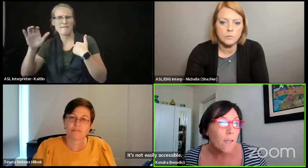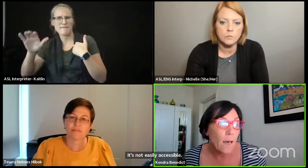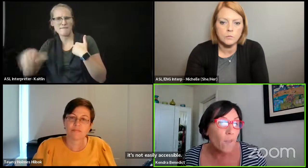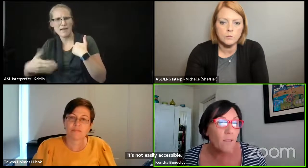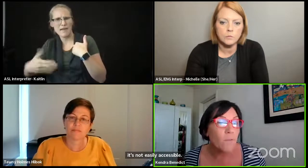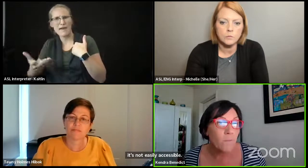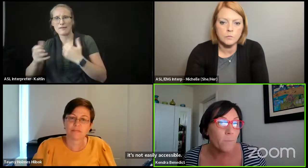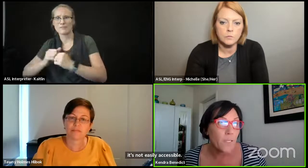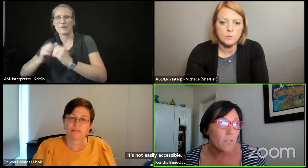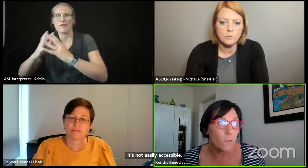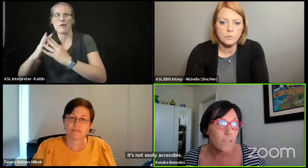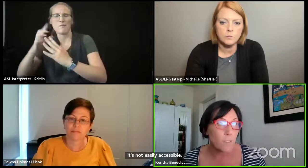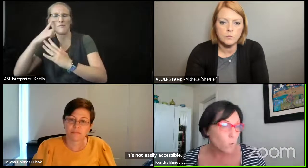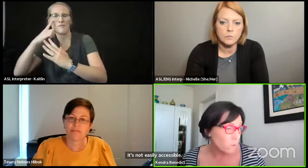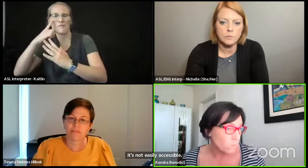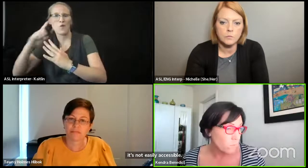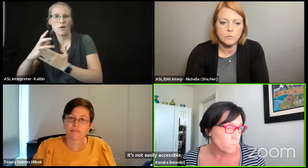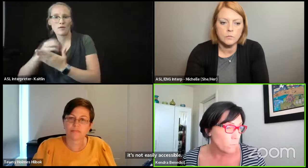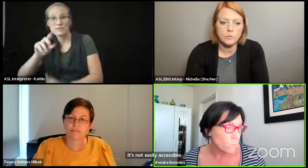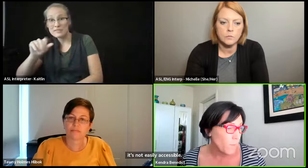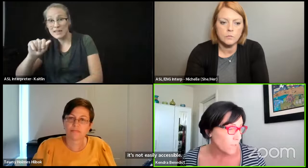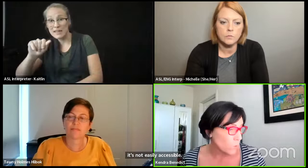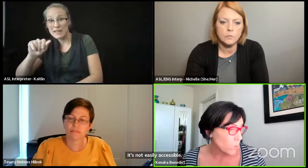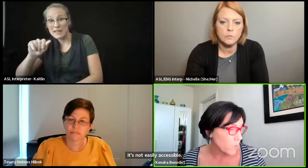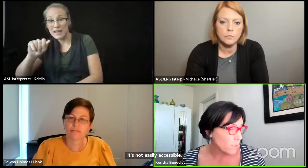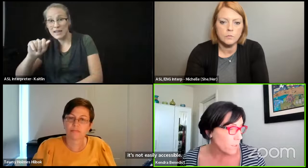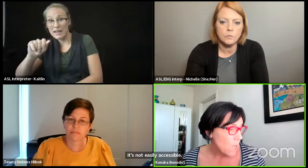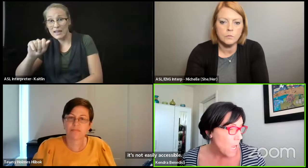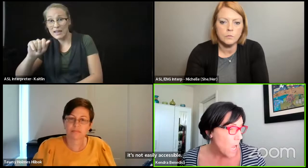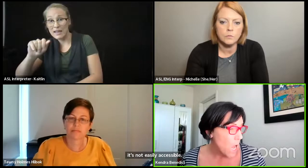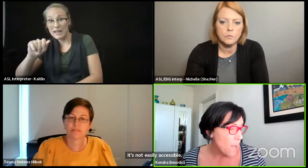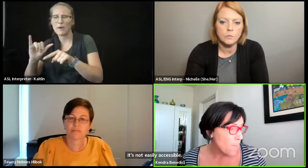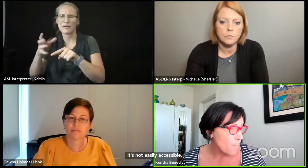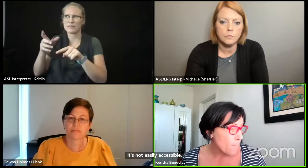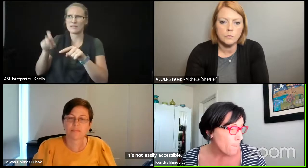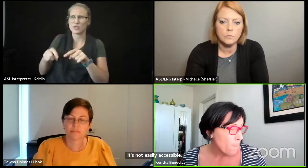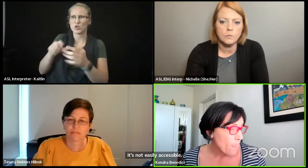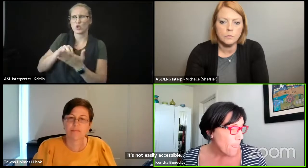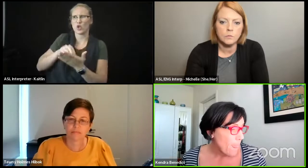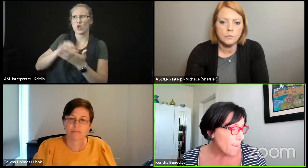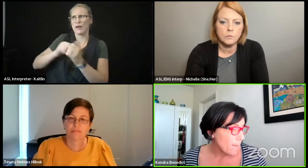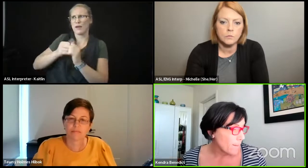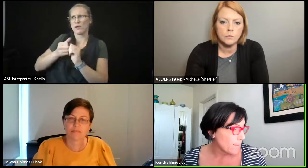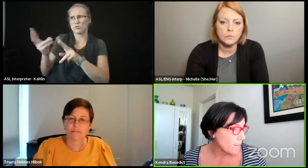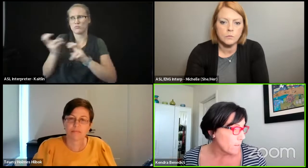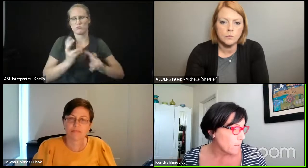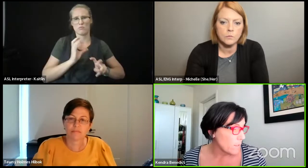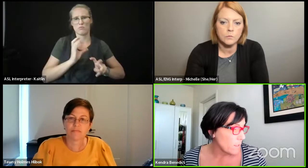see how they've built those central repositories. And